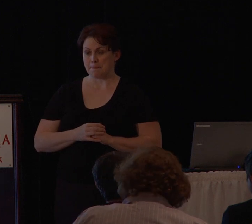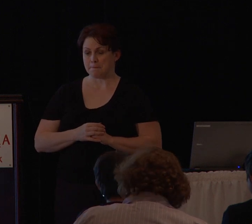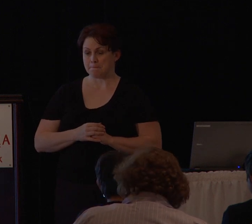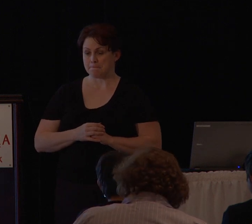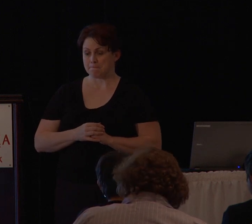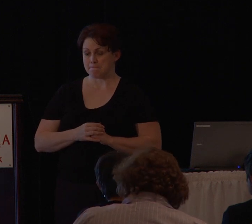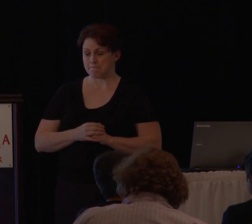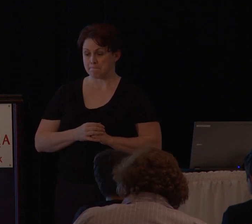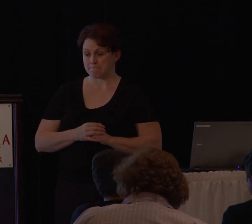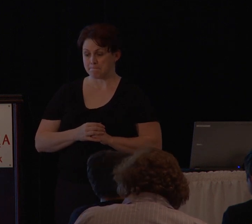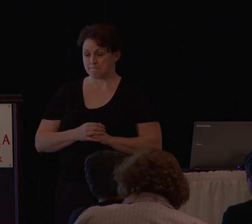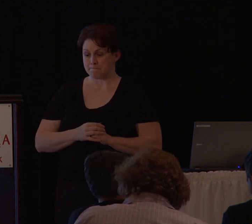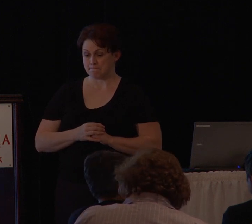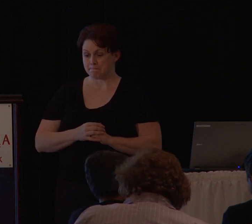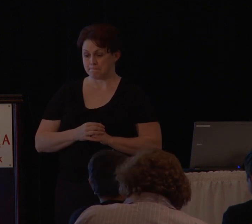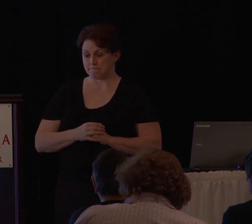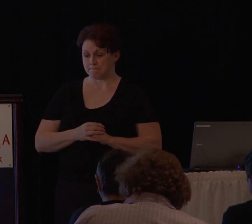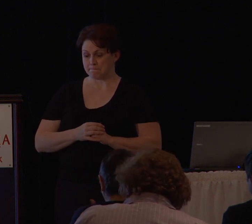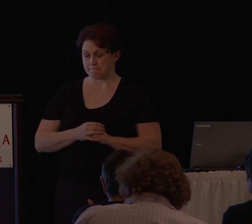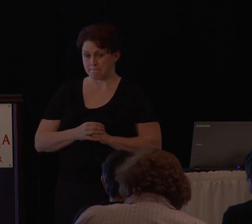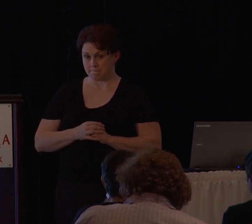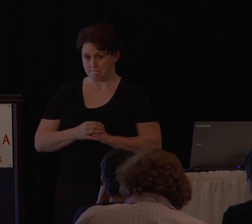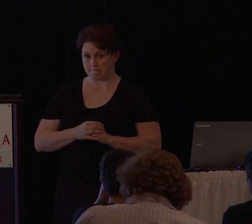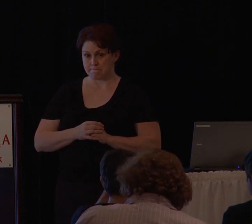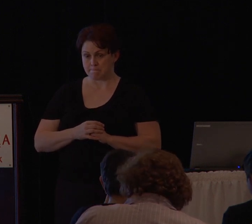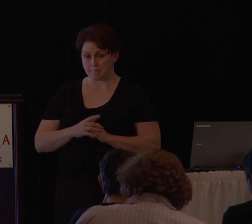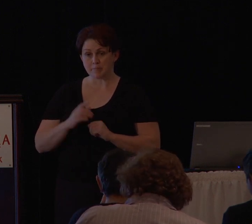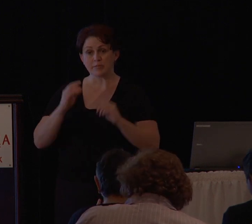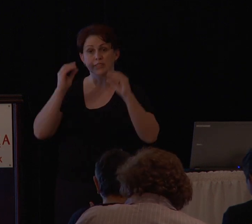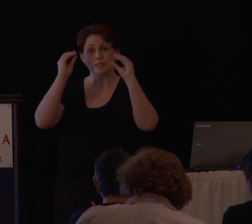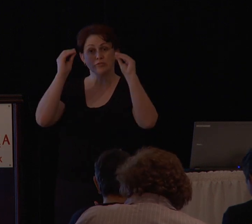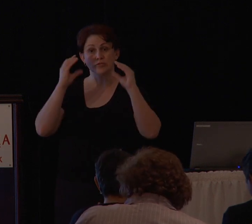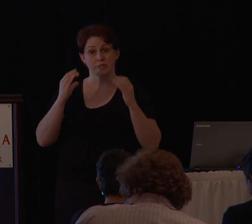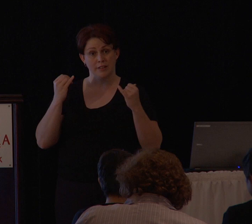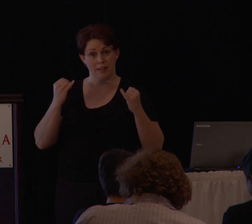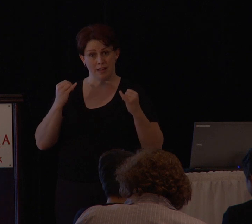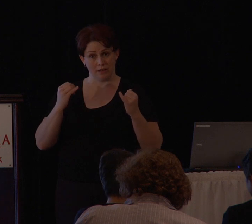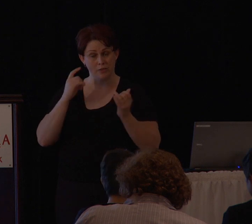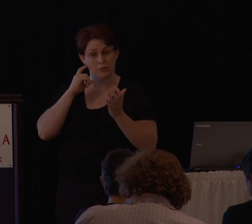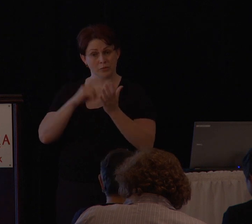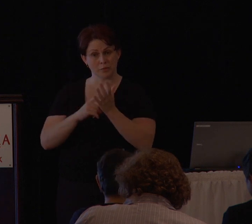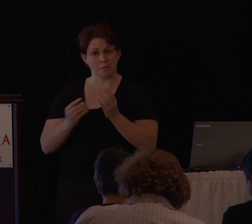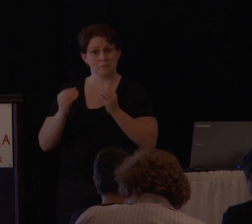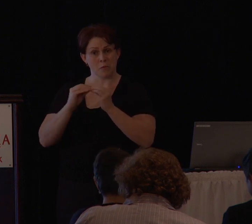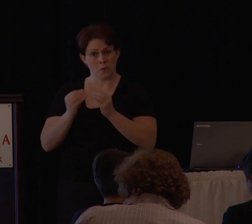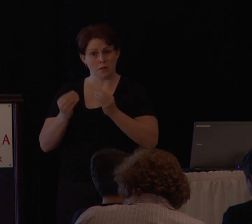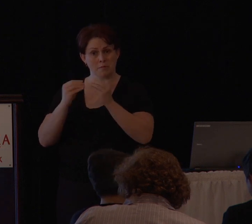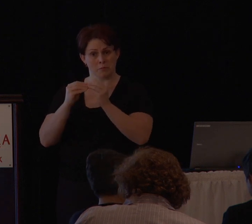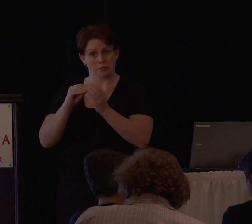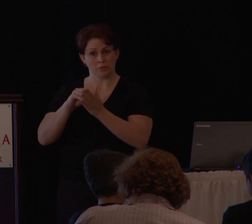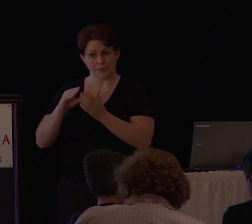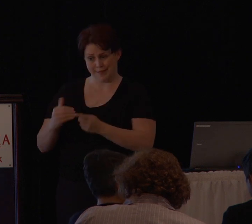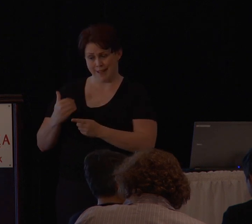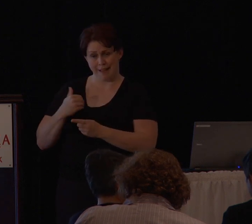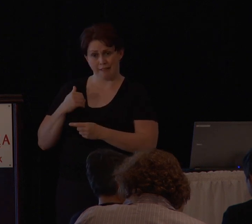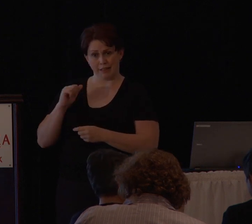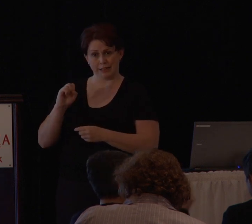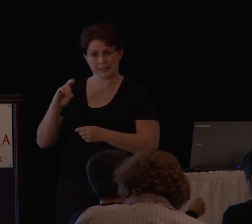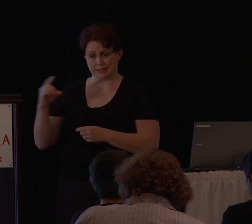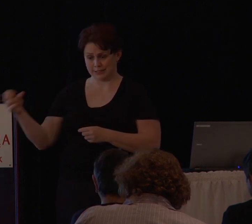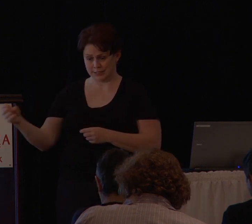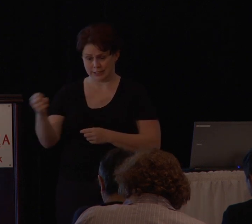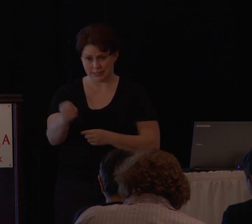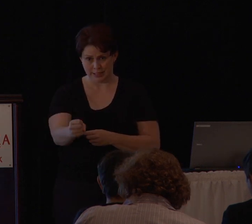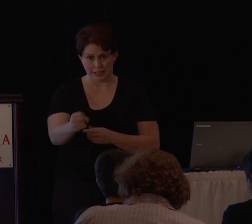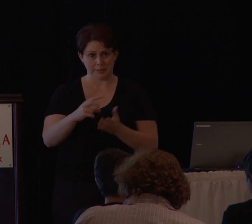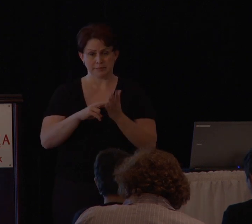as more students are being with autism spectrum disorder are being placed within mainstream classrooms, they're being left with the